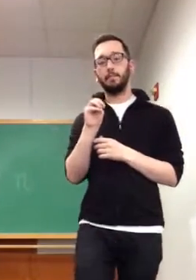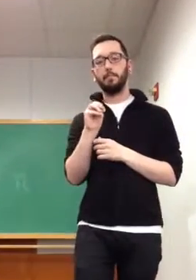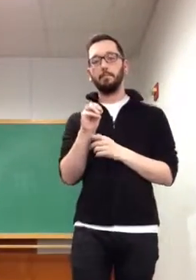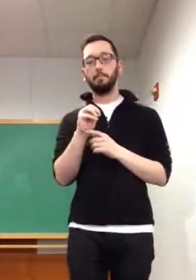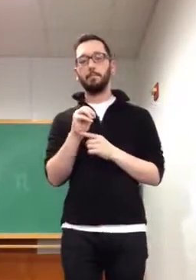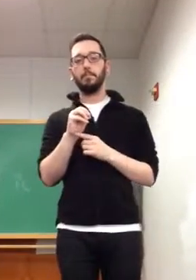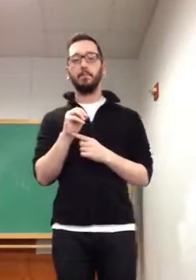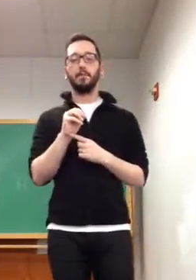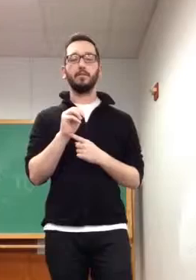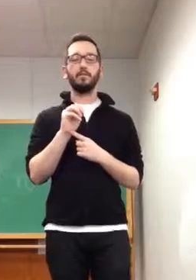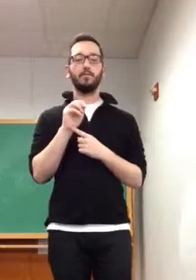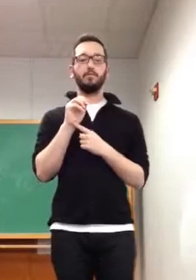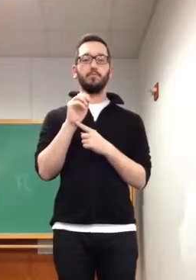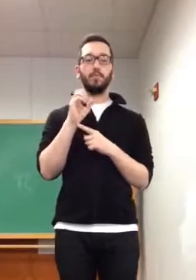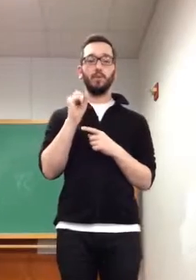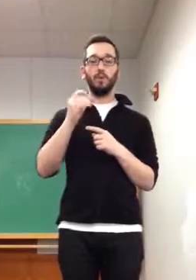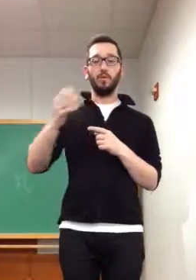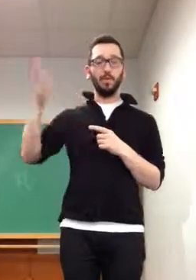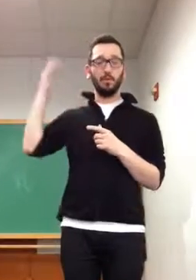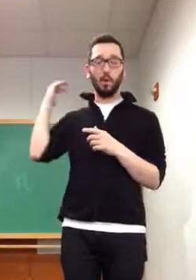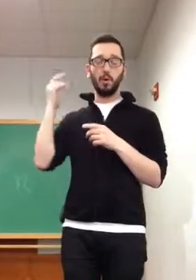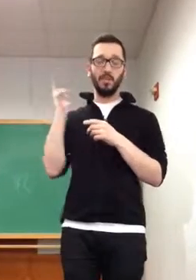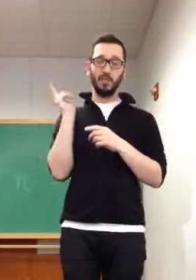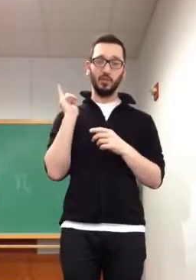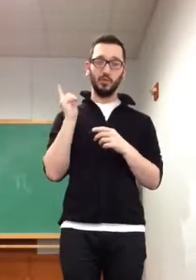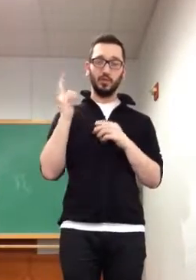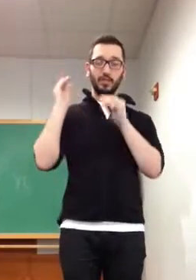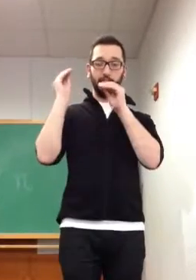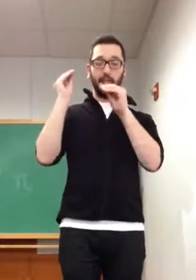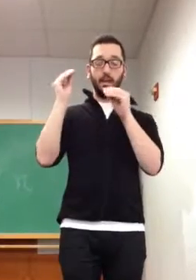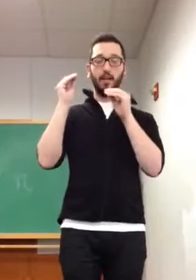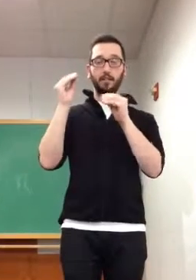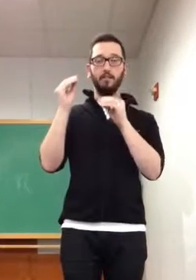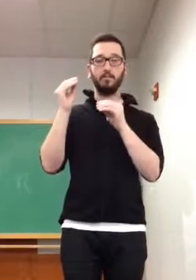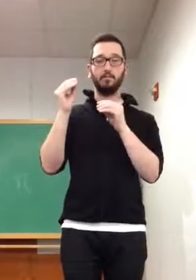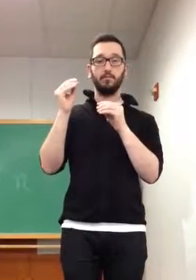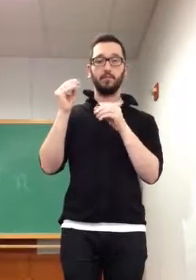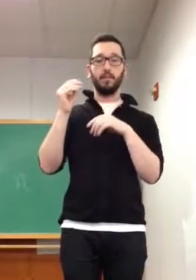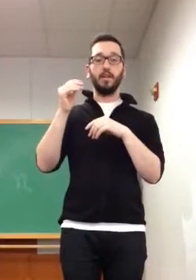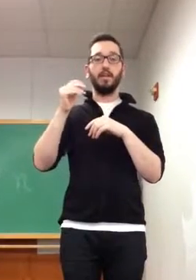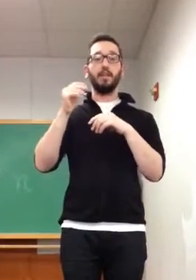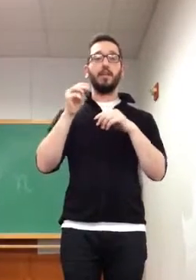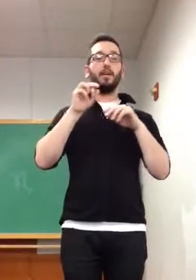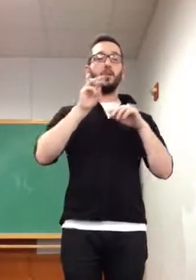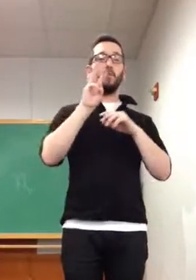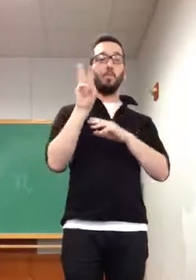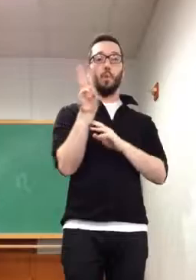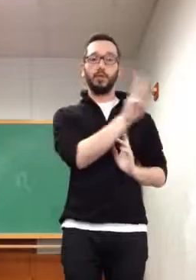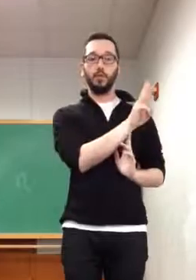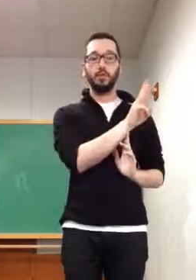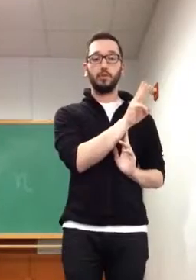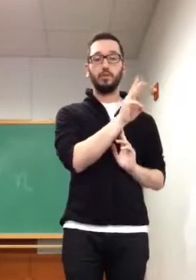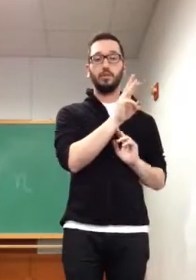way history was taught is that Western Civ was the broad